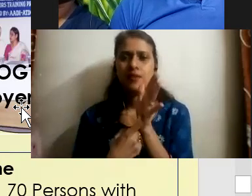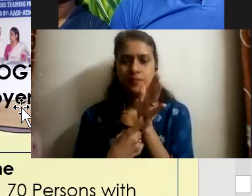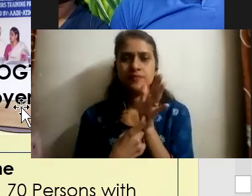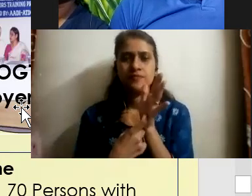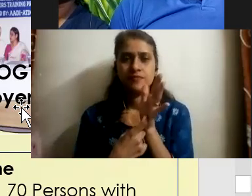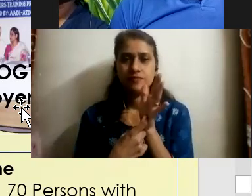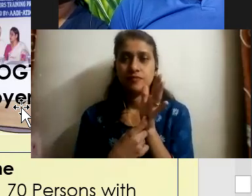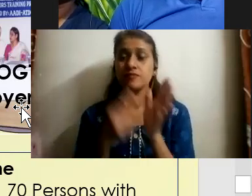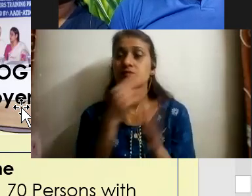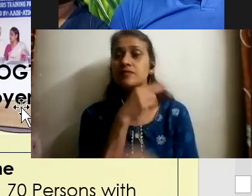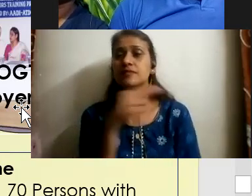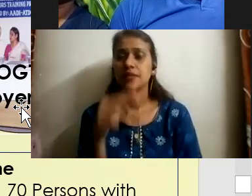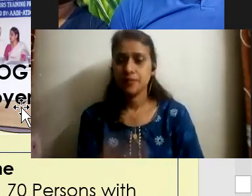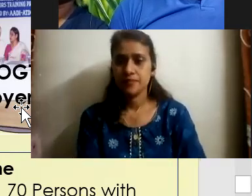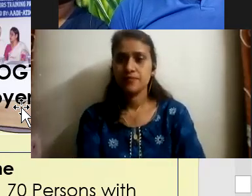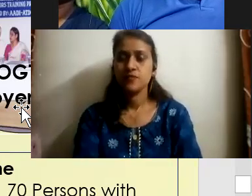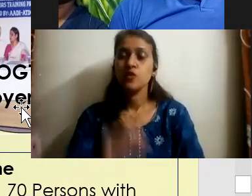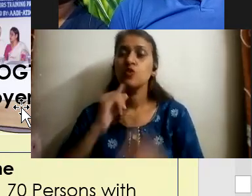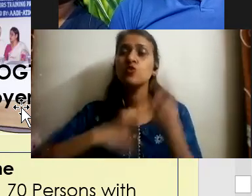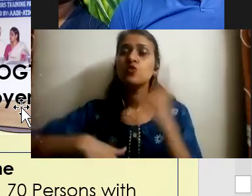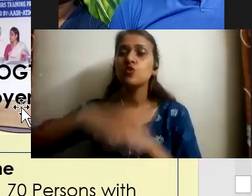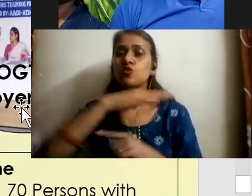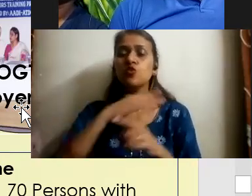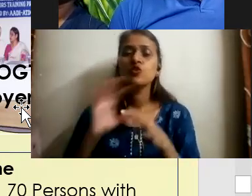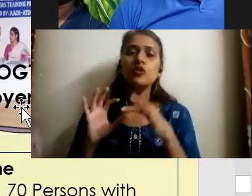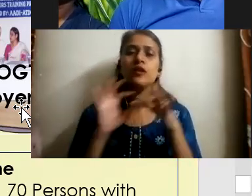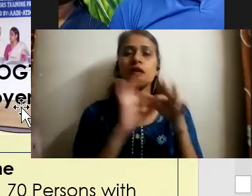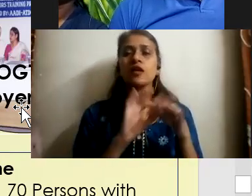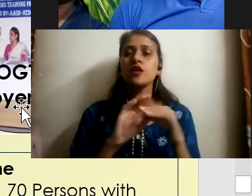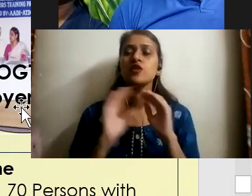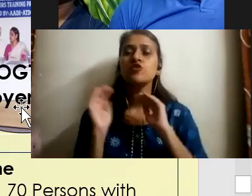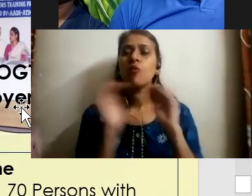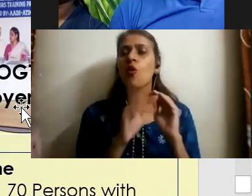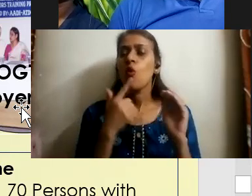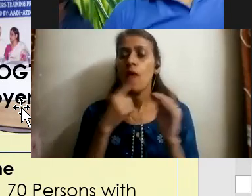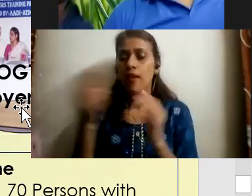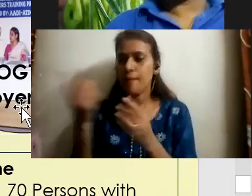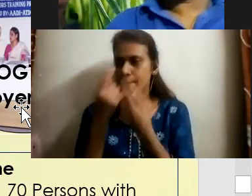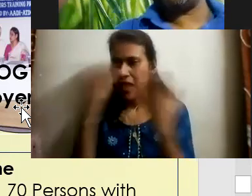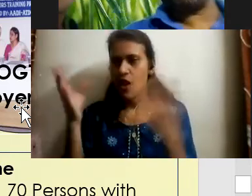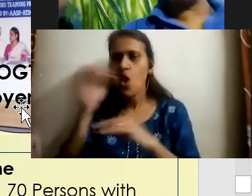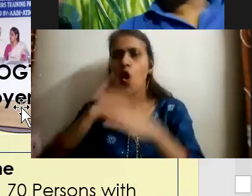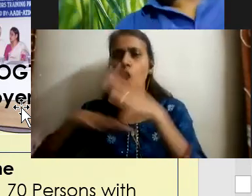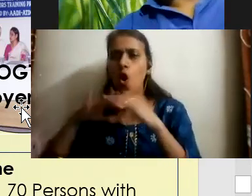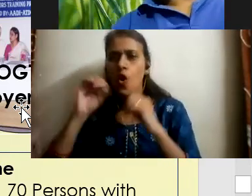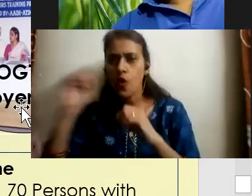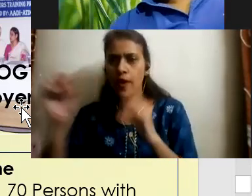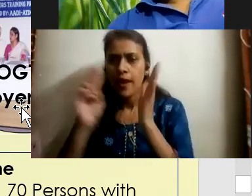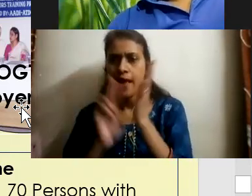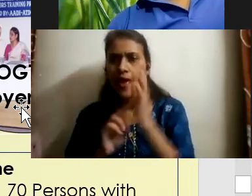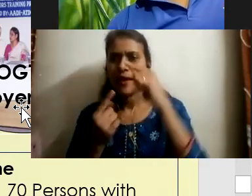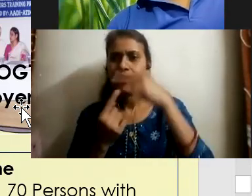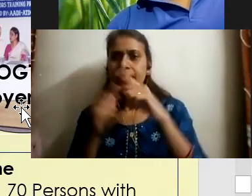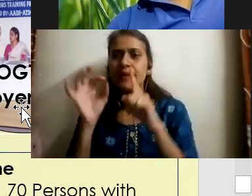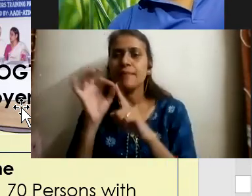suggests it's social, relevantly businesses which can be supported by organizations. So those days NTPC supported, and we